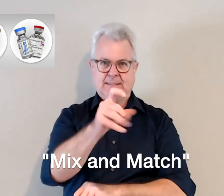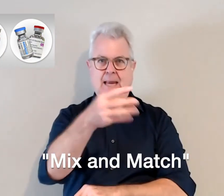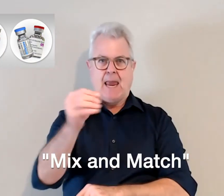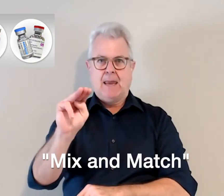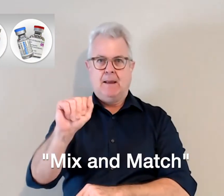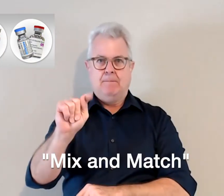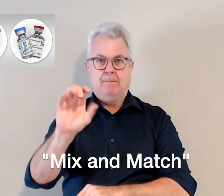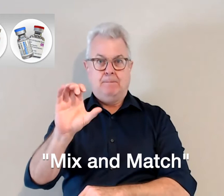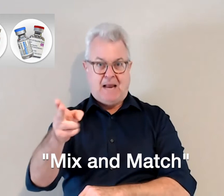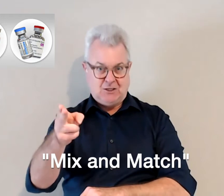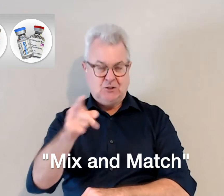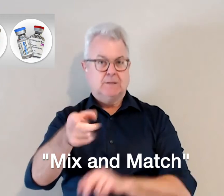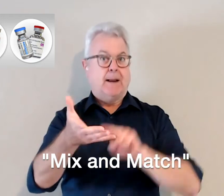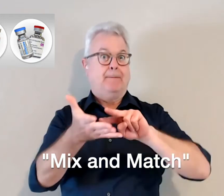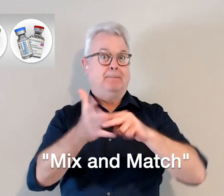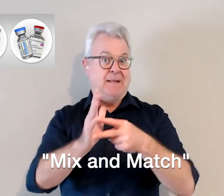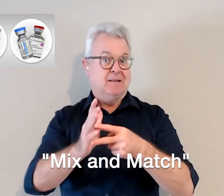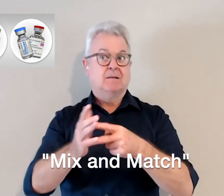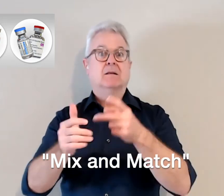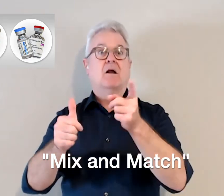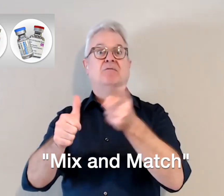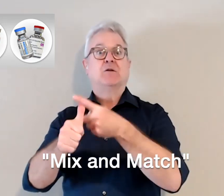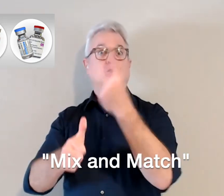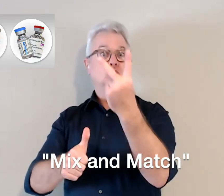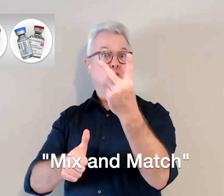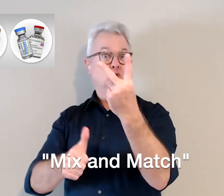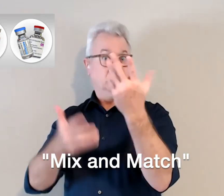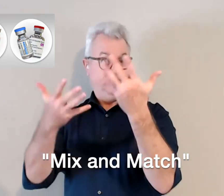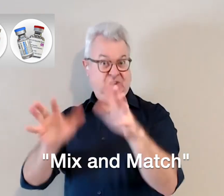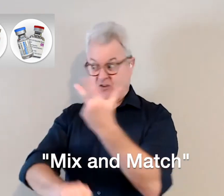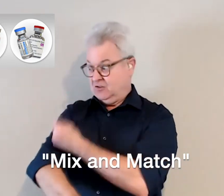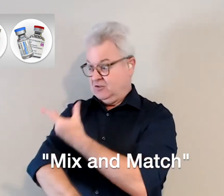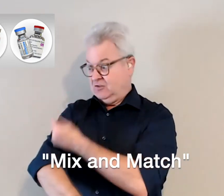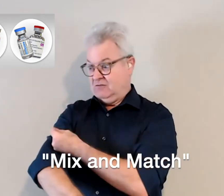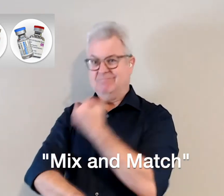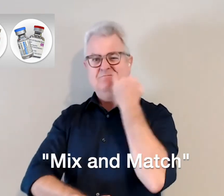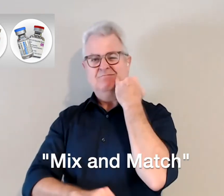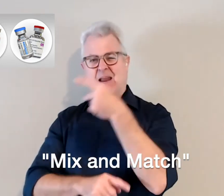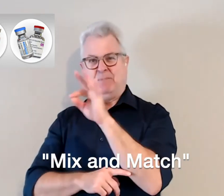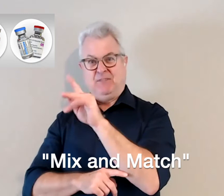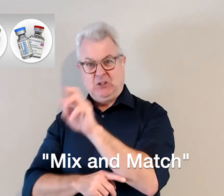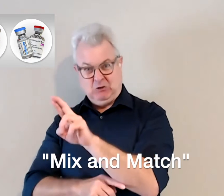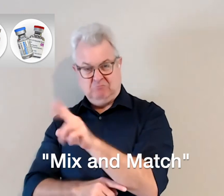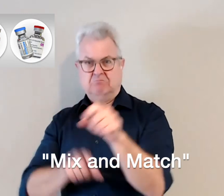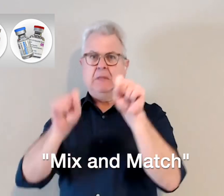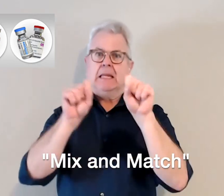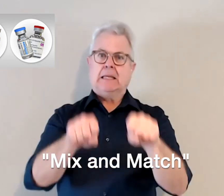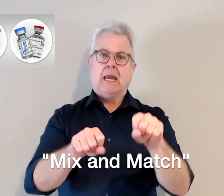match program for the booster, meaning that if you've received your 2 vaccines